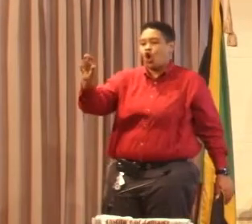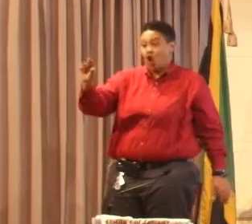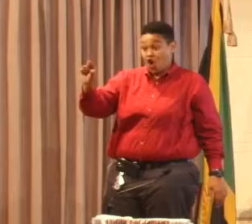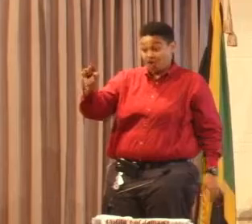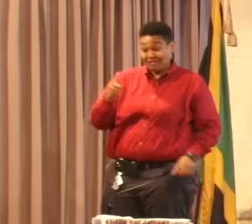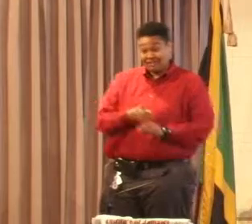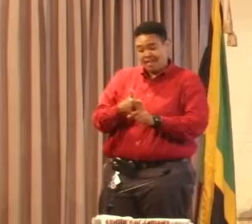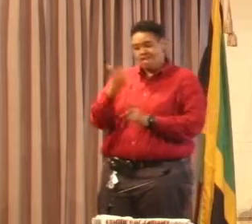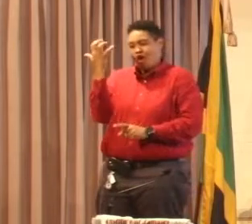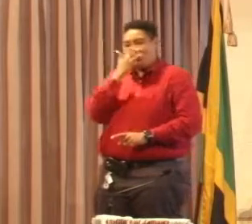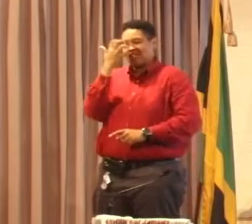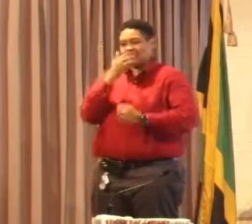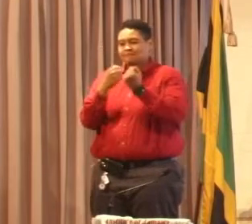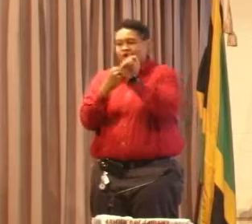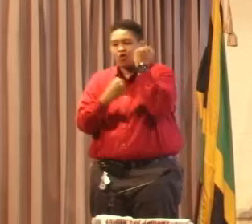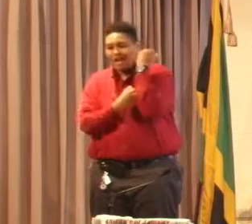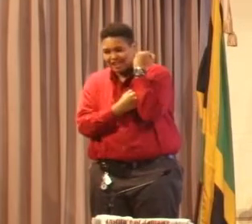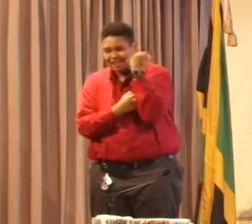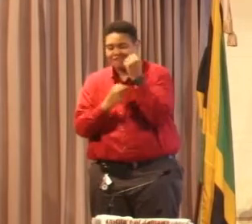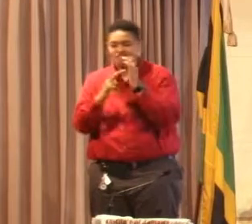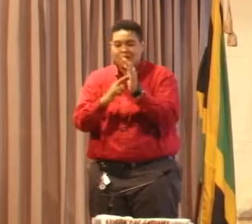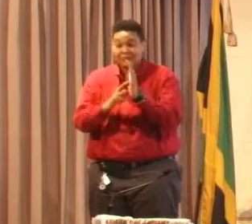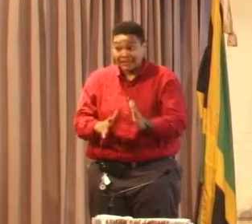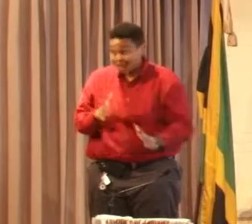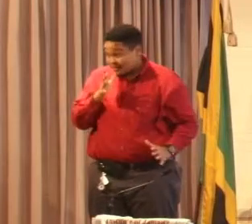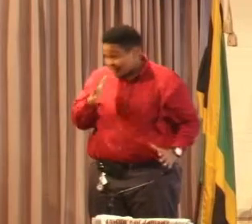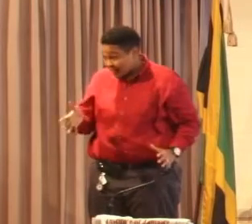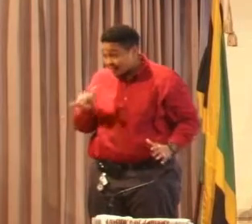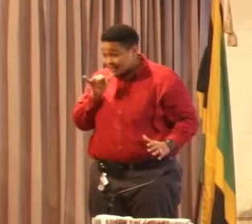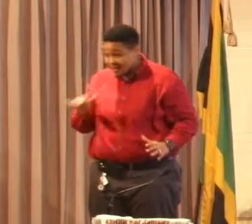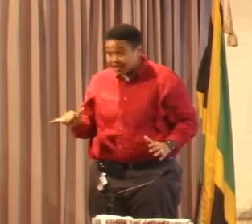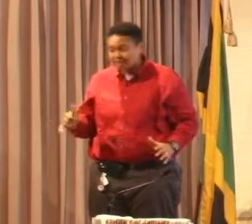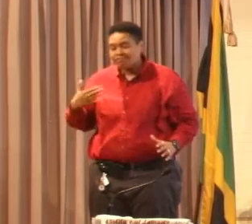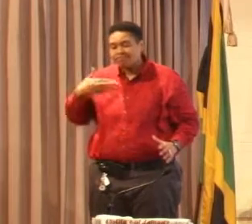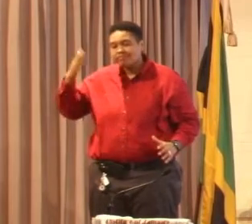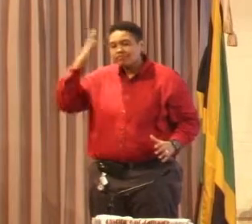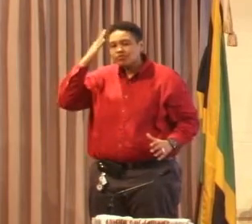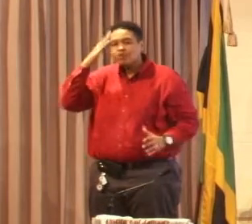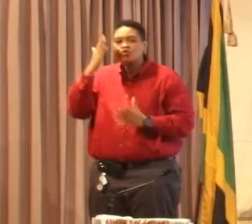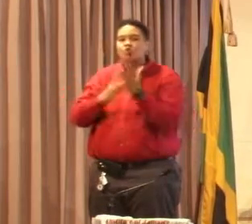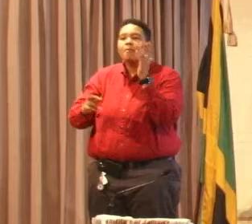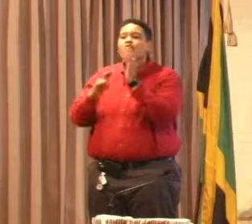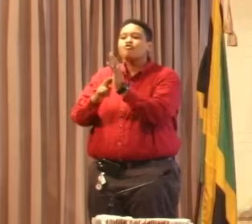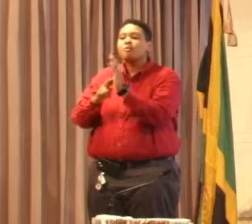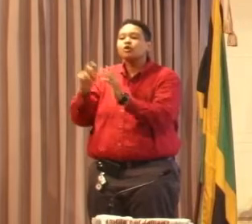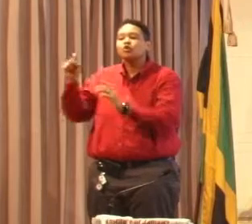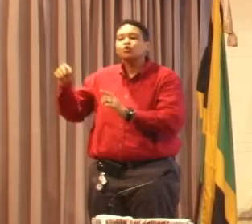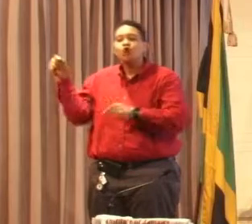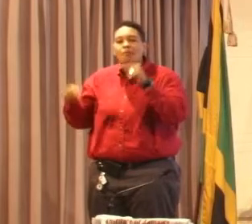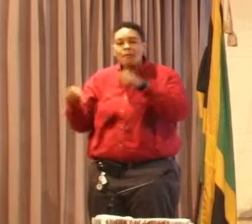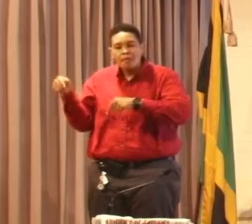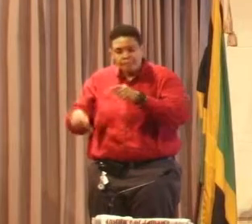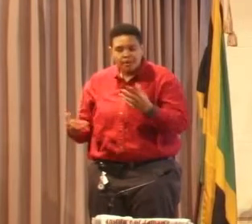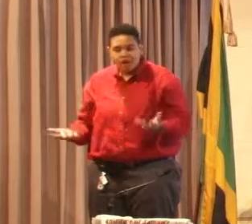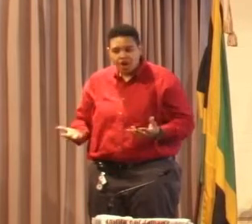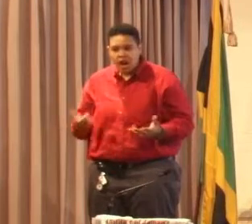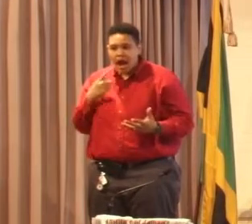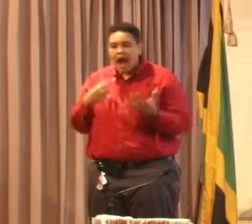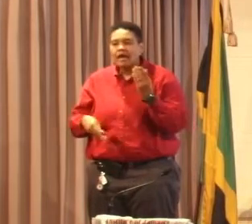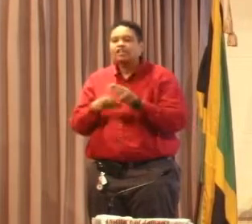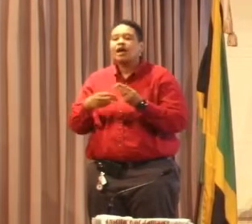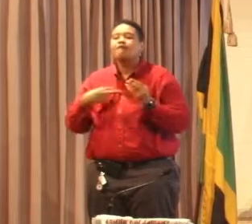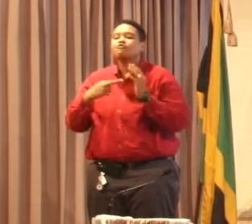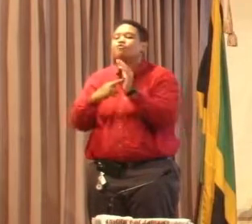Maya Chung Autism Foundation and representatives. If she's not here yet, I know that some of our representatives should be here. And we have